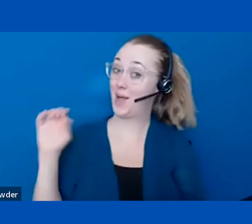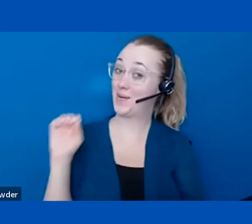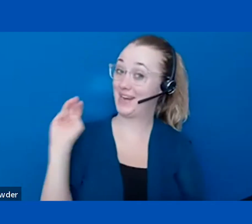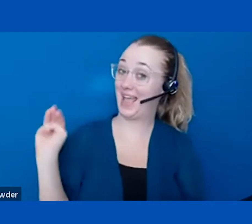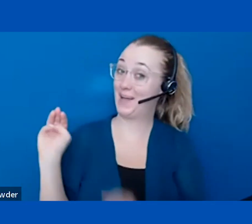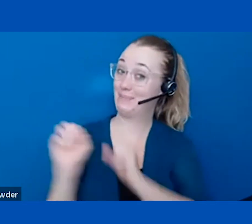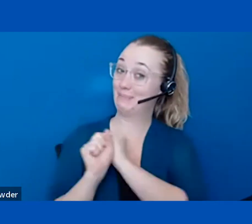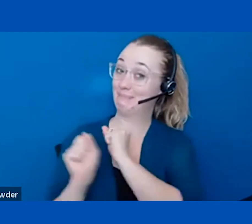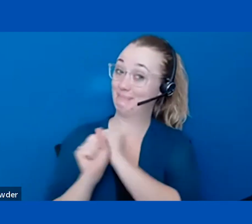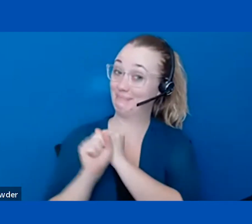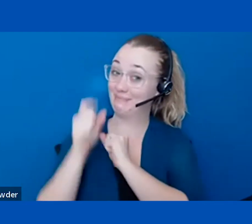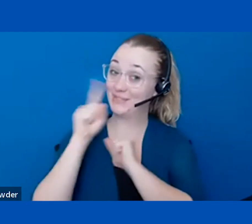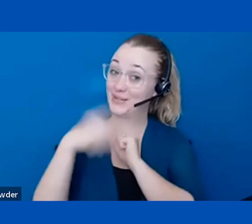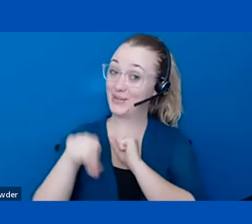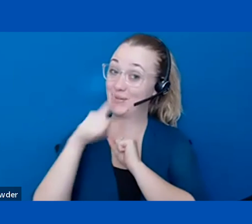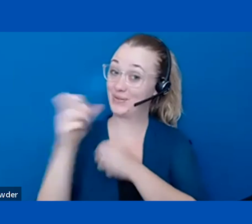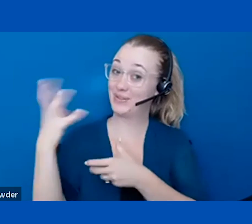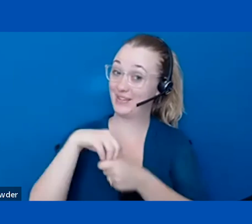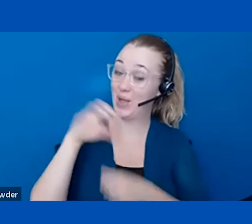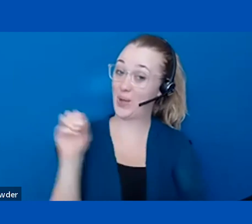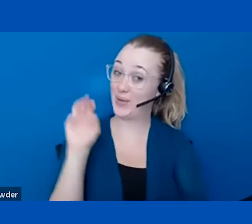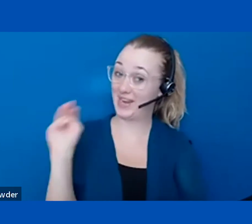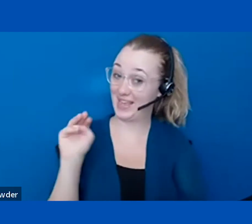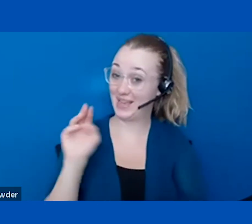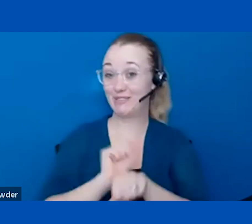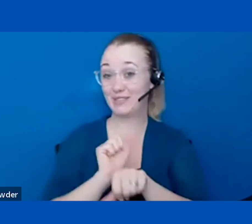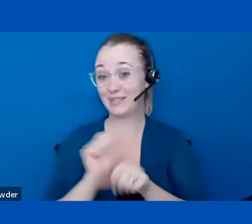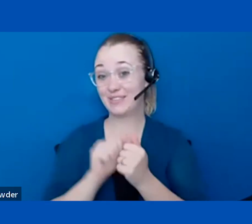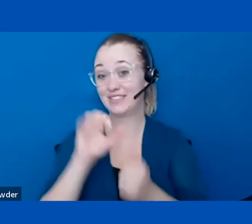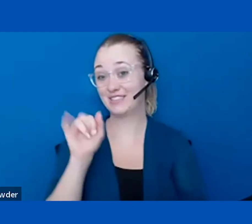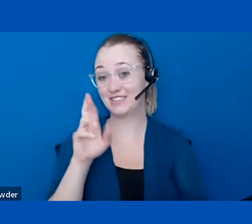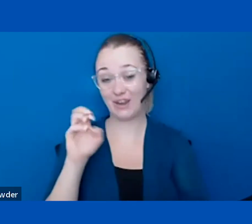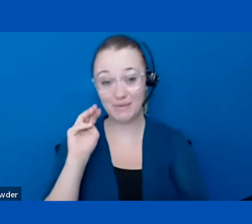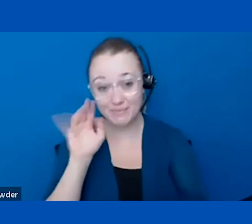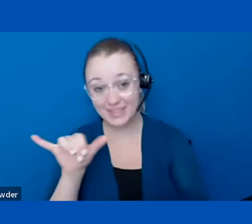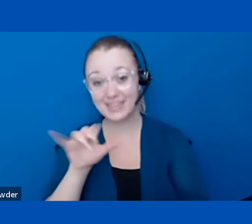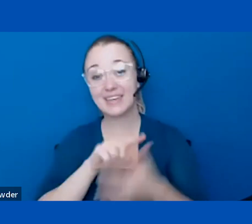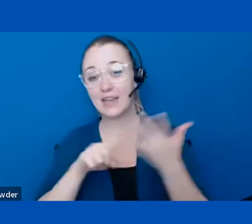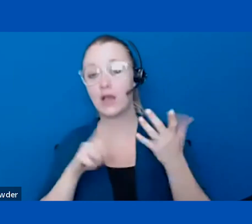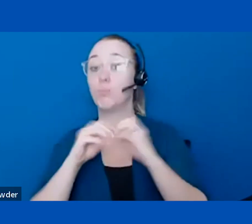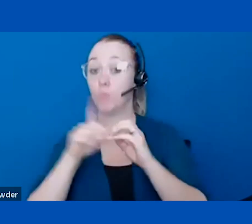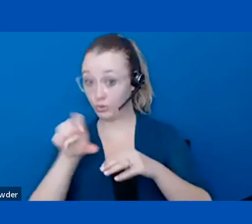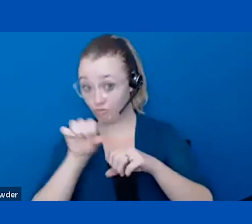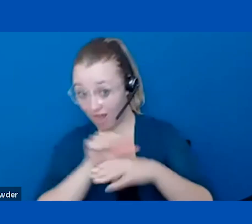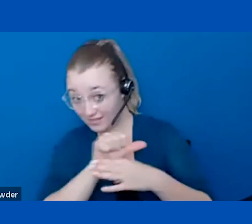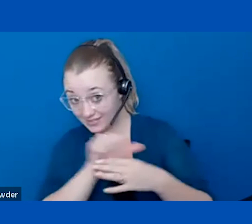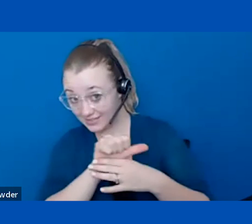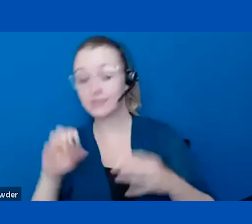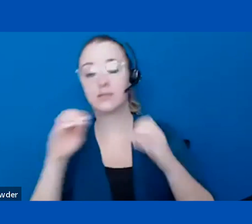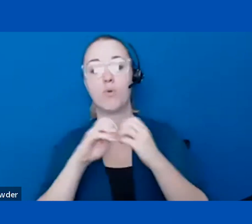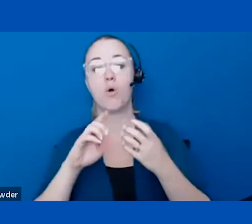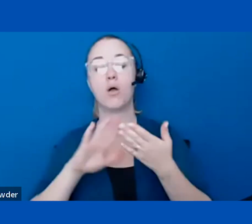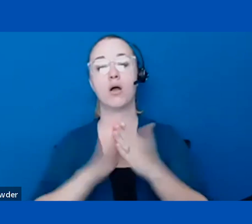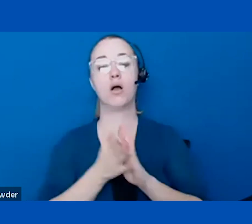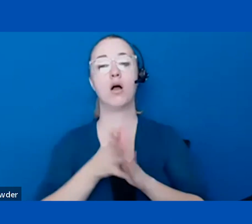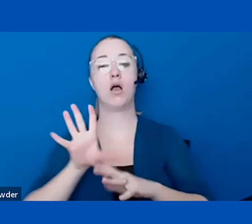of you in O&M class and working with Jeremy and all the other instructors. I think the more you practice and really start to refine your technique, you know, the